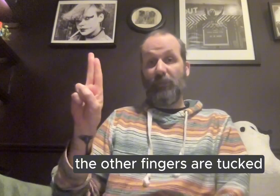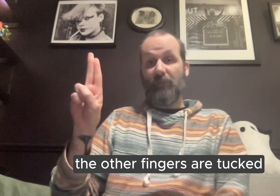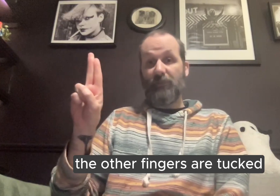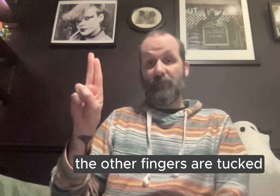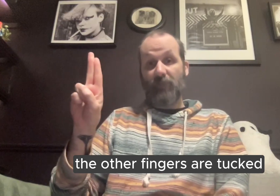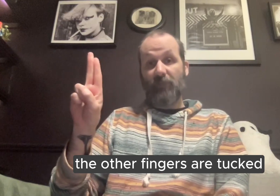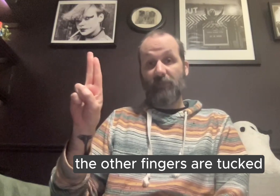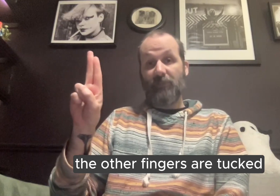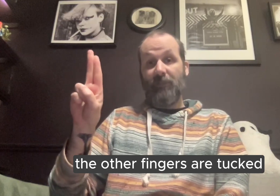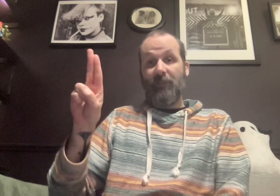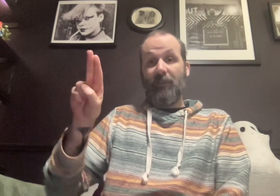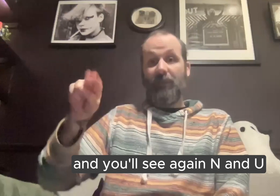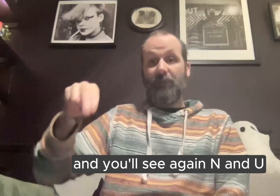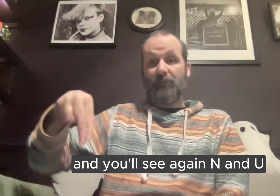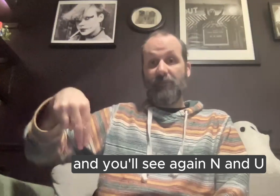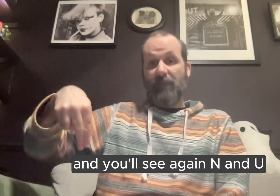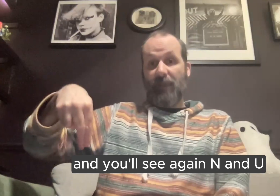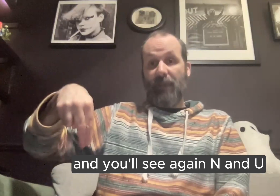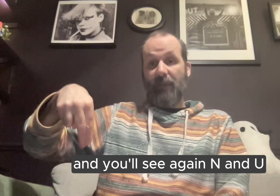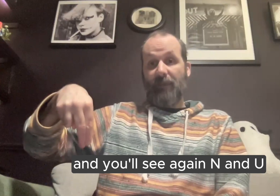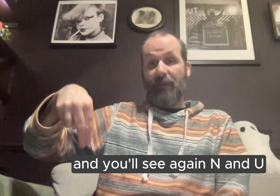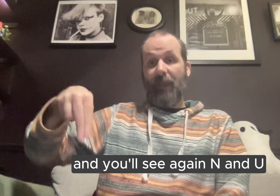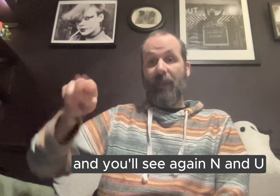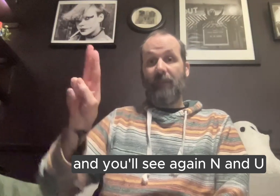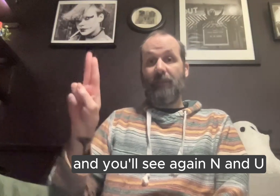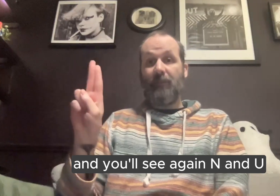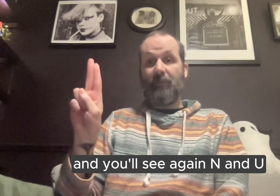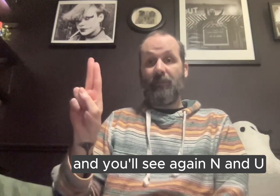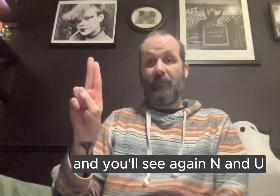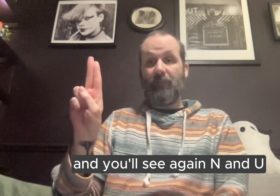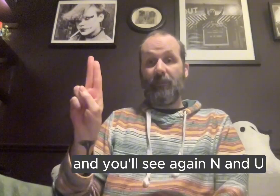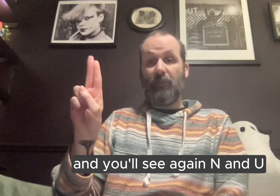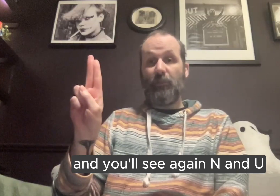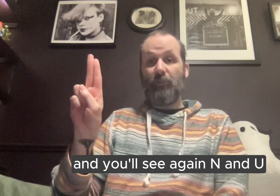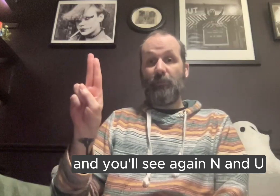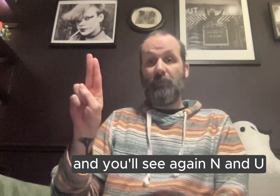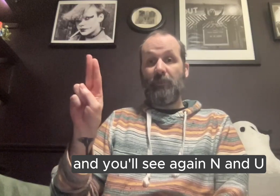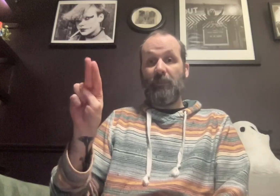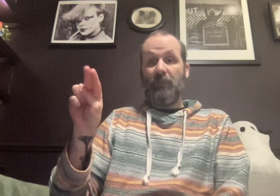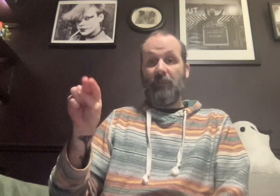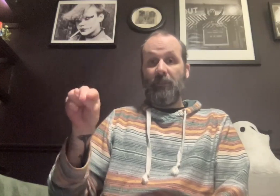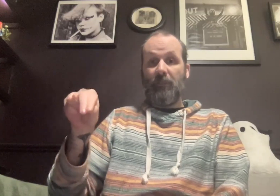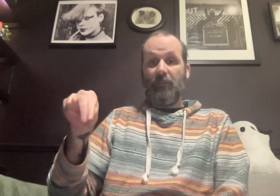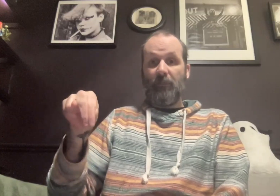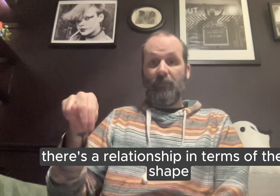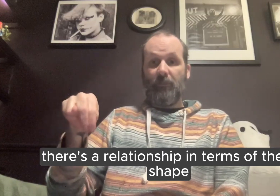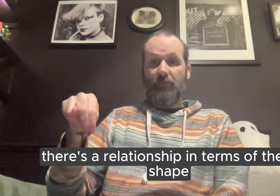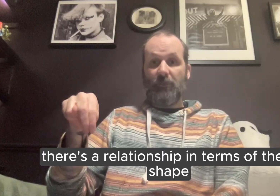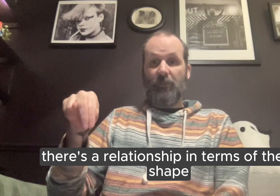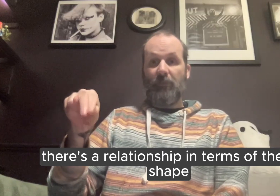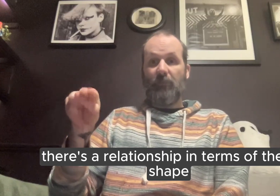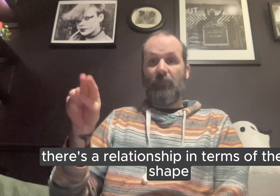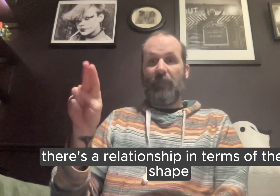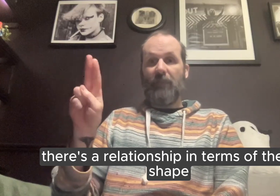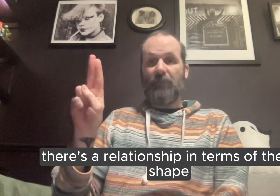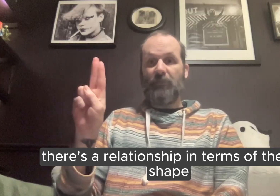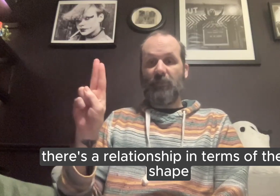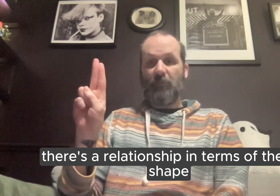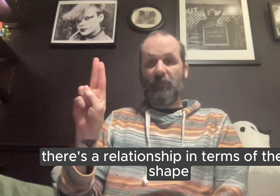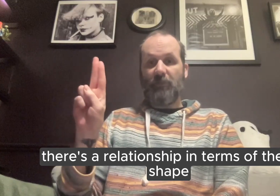fingers are tucked, and you'll see again N and U, there's a relationship in